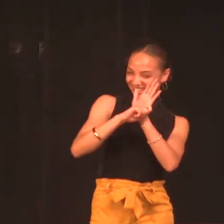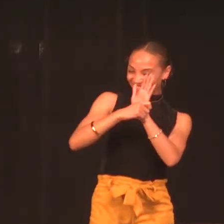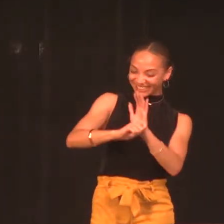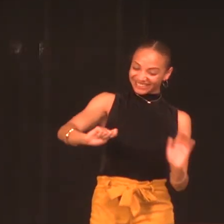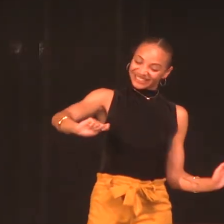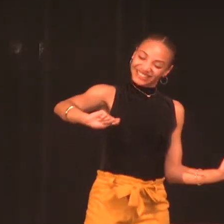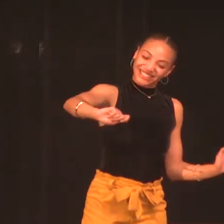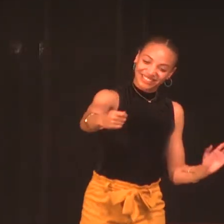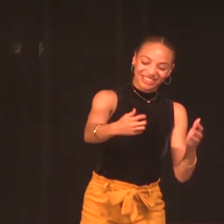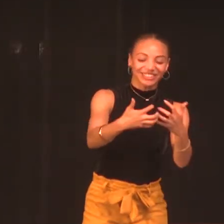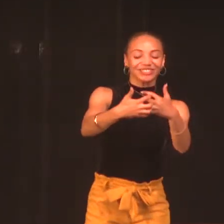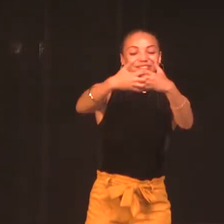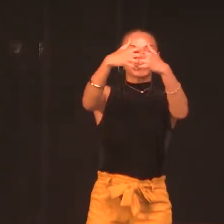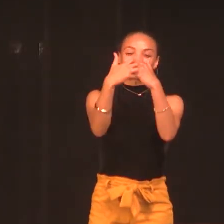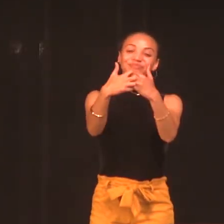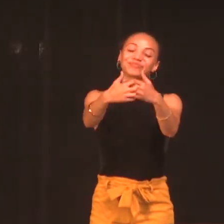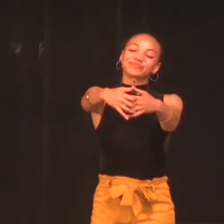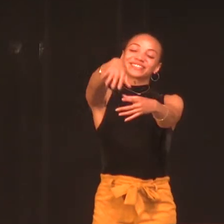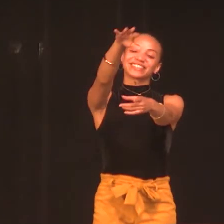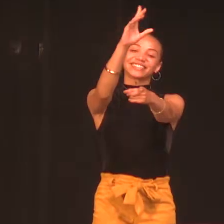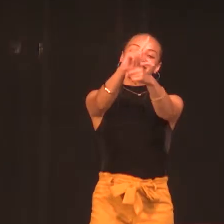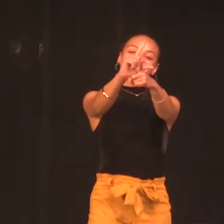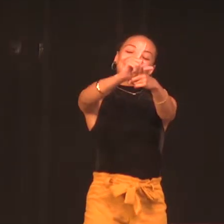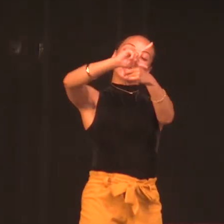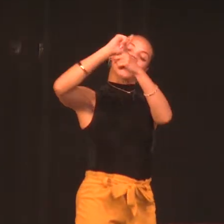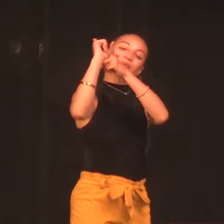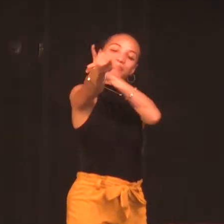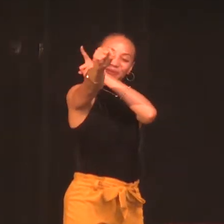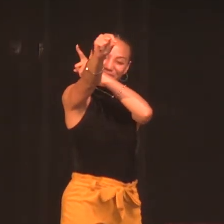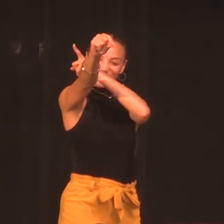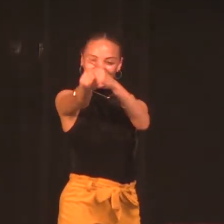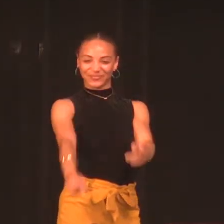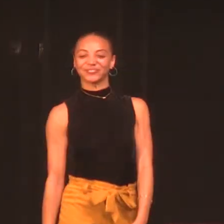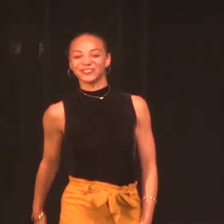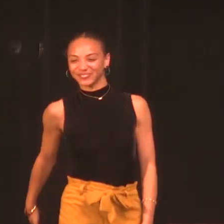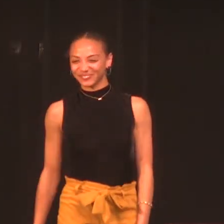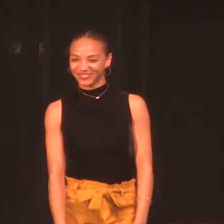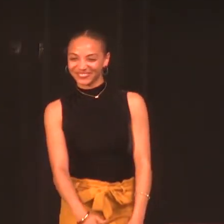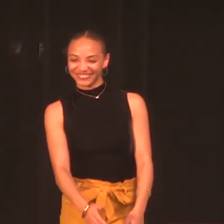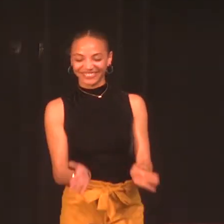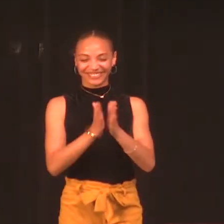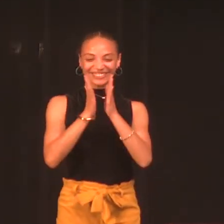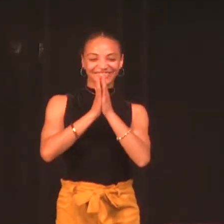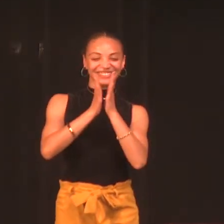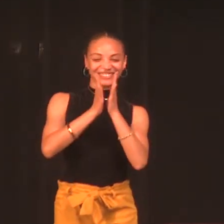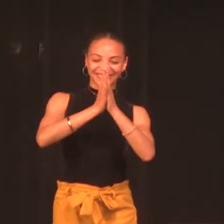here. Take those keys, start up that engine, and take off.